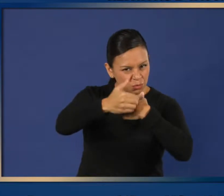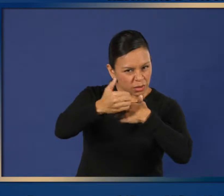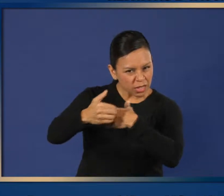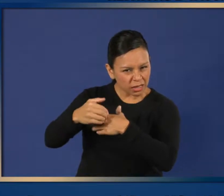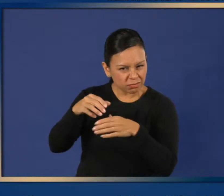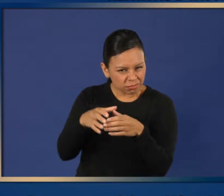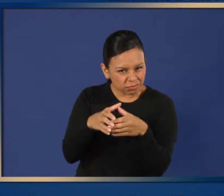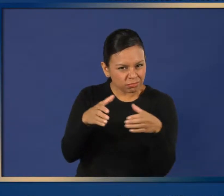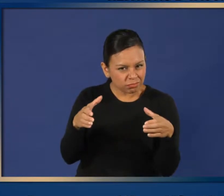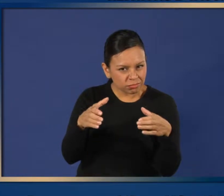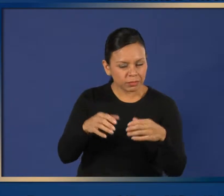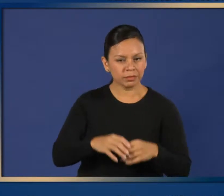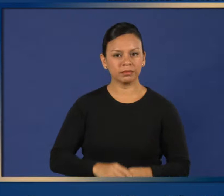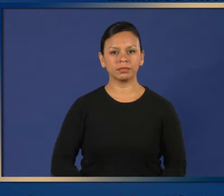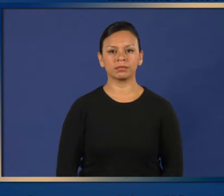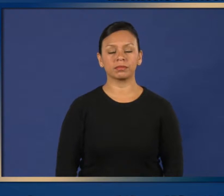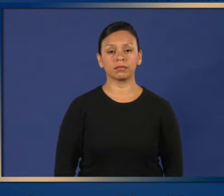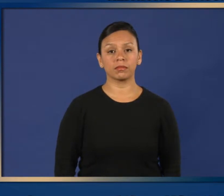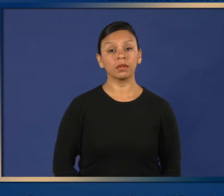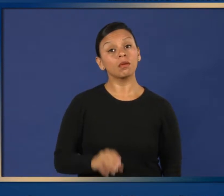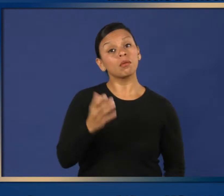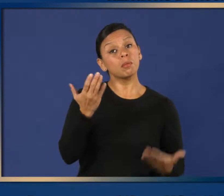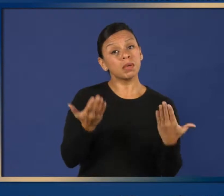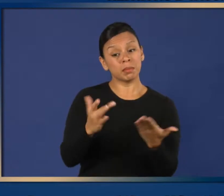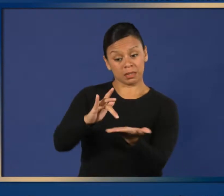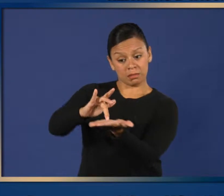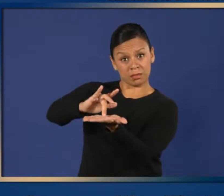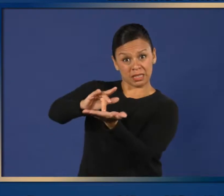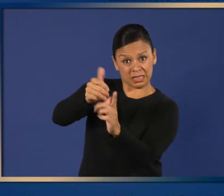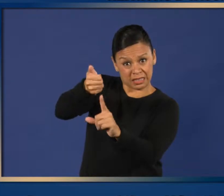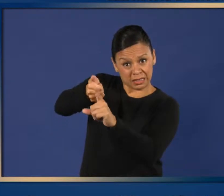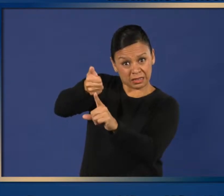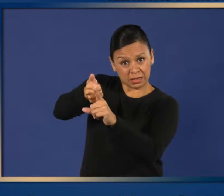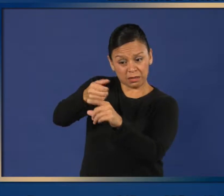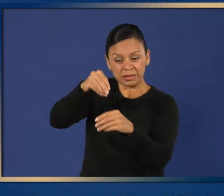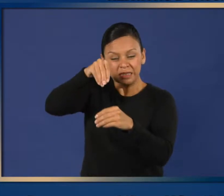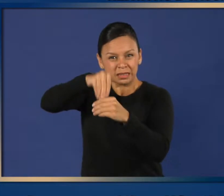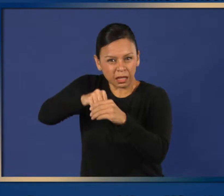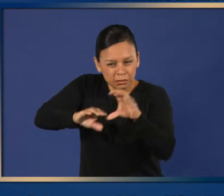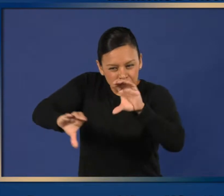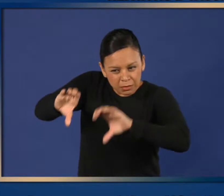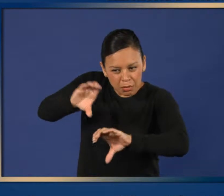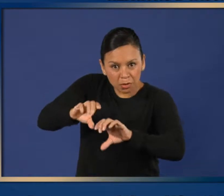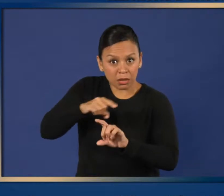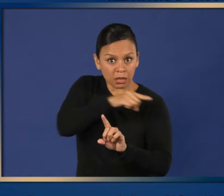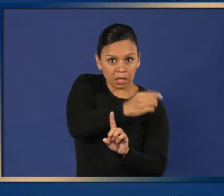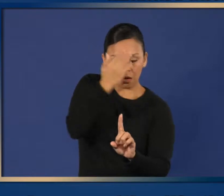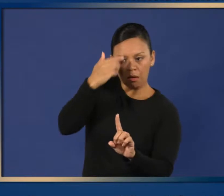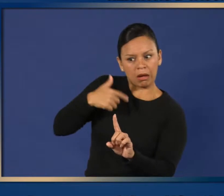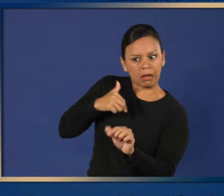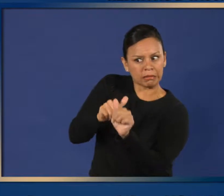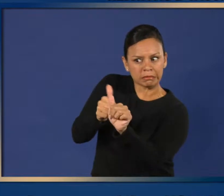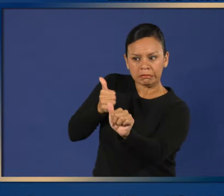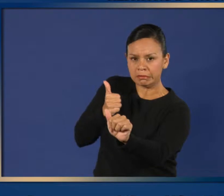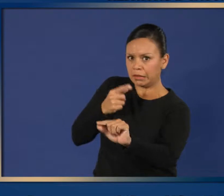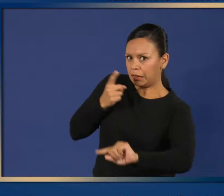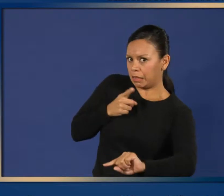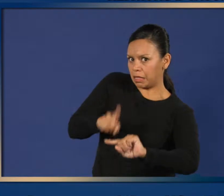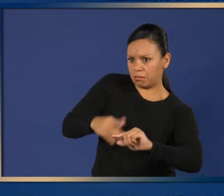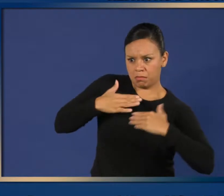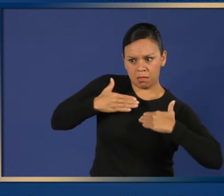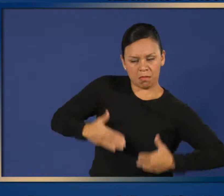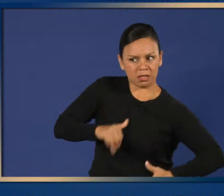or to any other component of the vaccine should not get hepatitis B